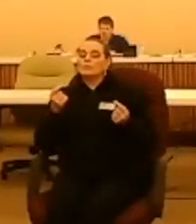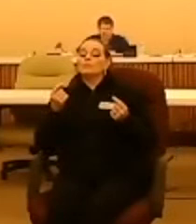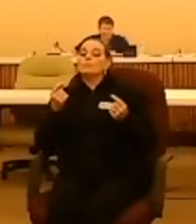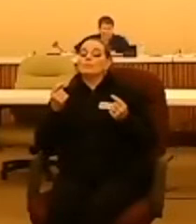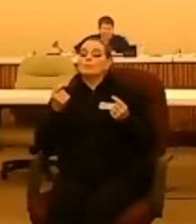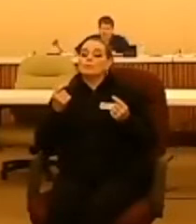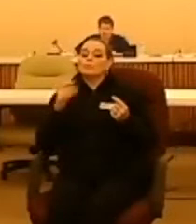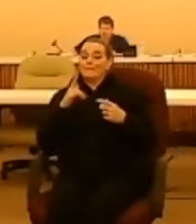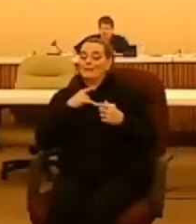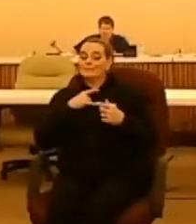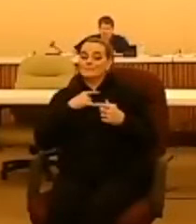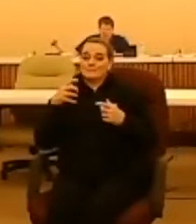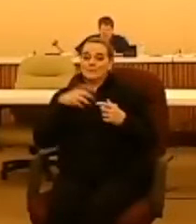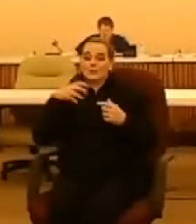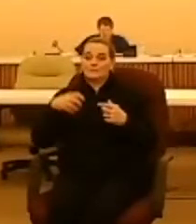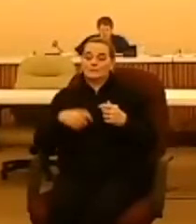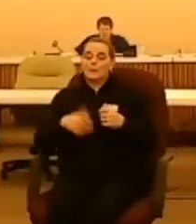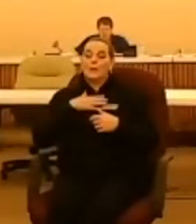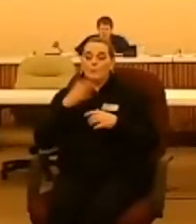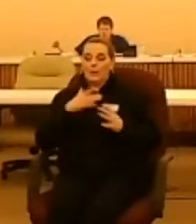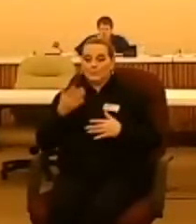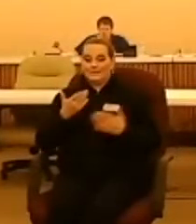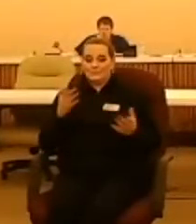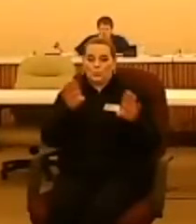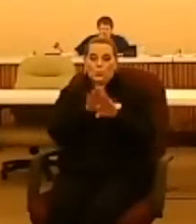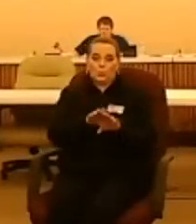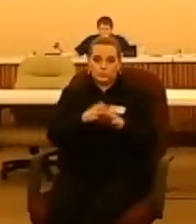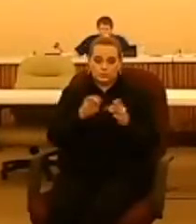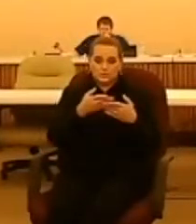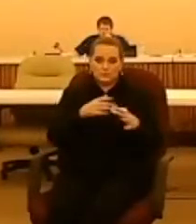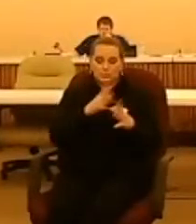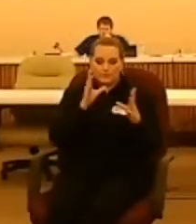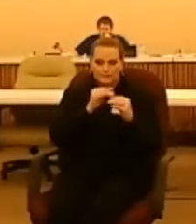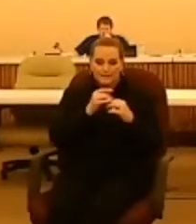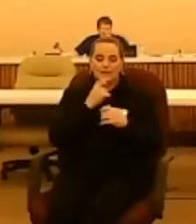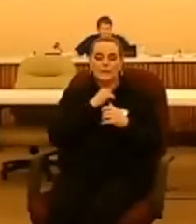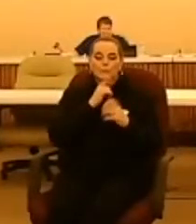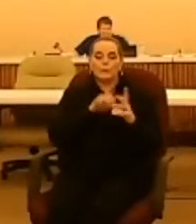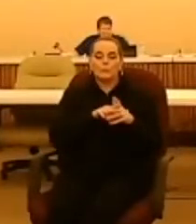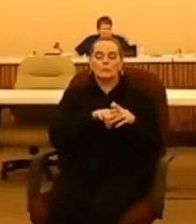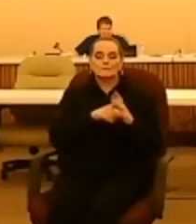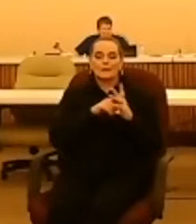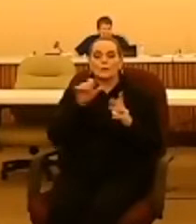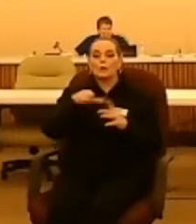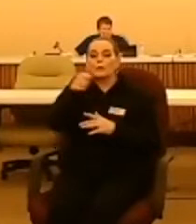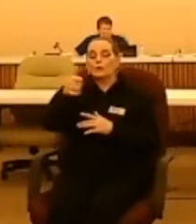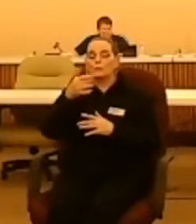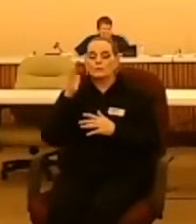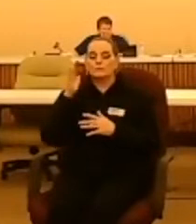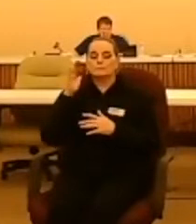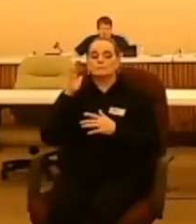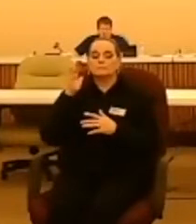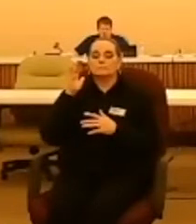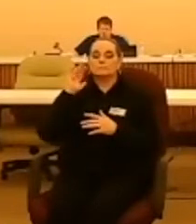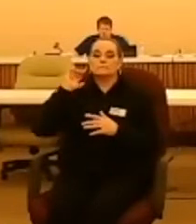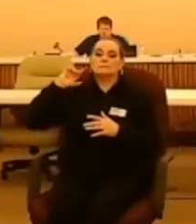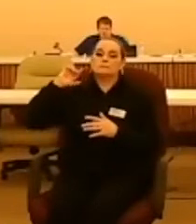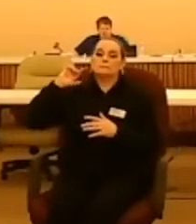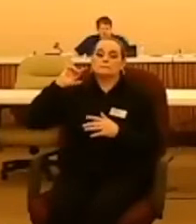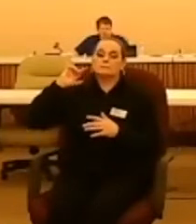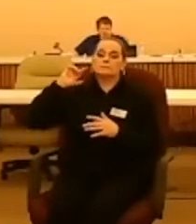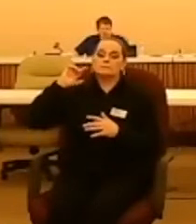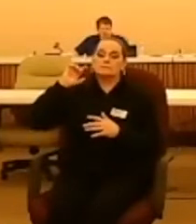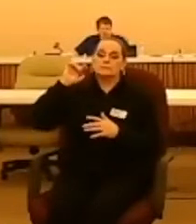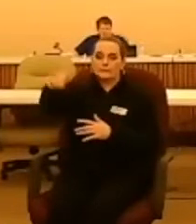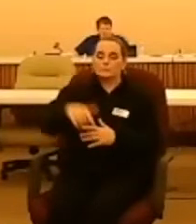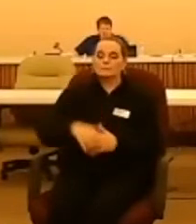Maybe unless there's close. objections, my plan is to close this public hearing and we will reopen it when the